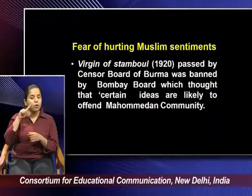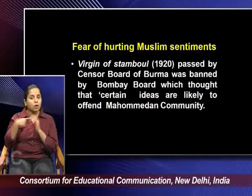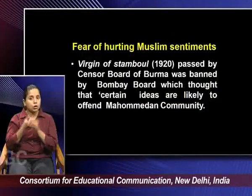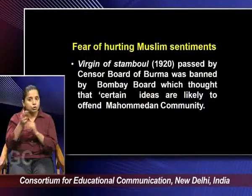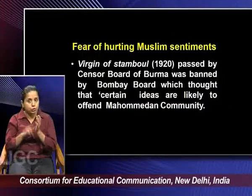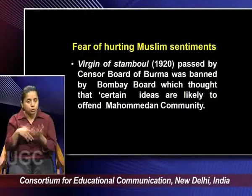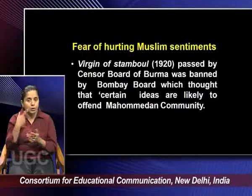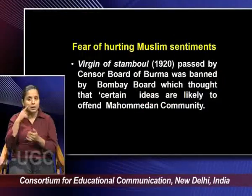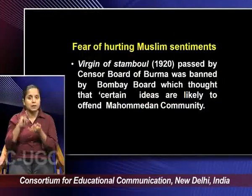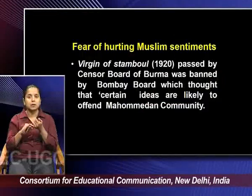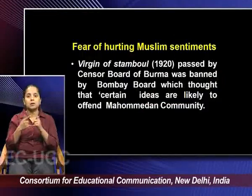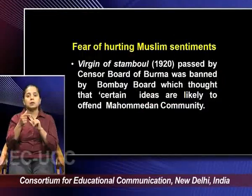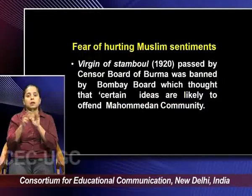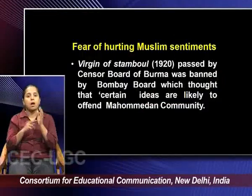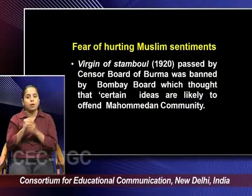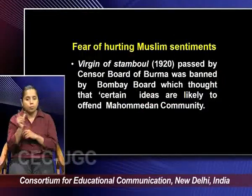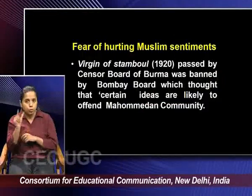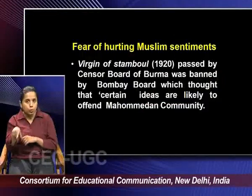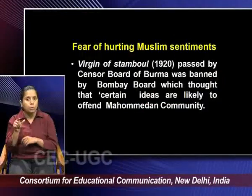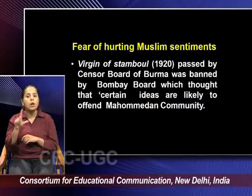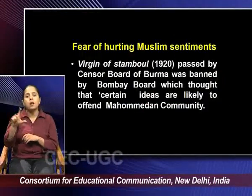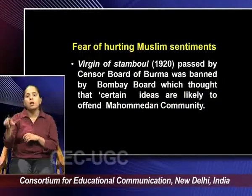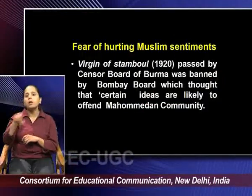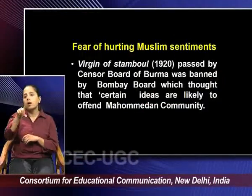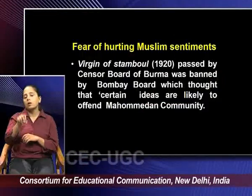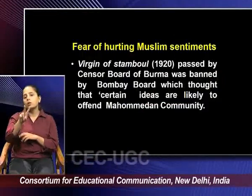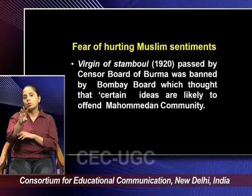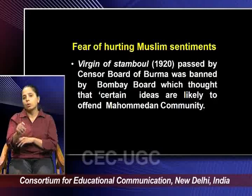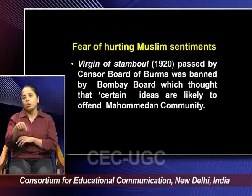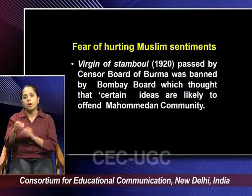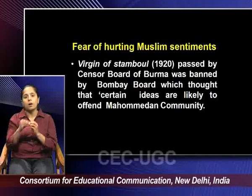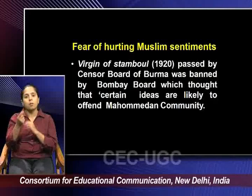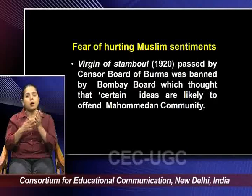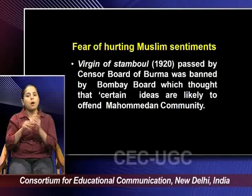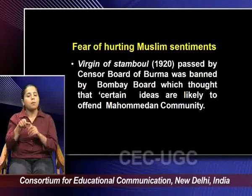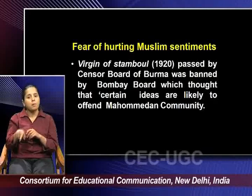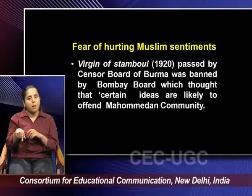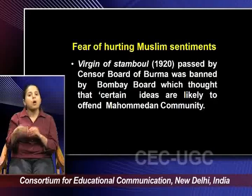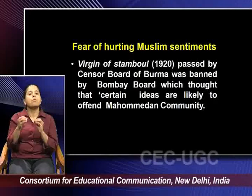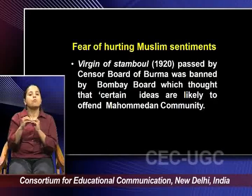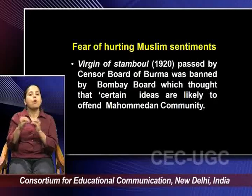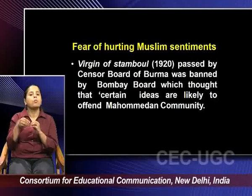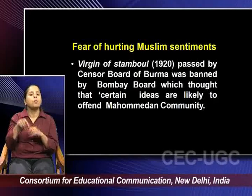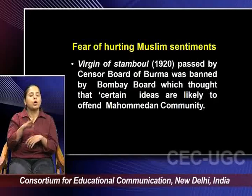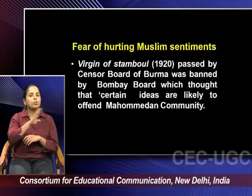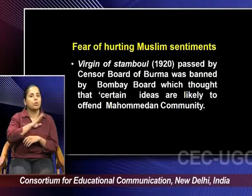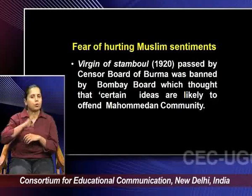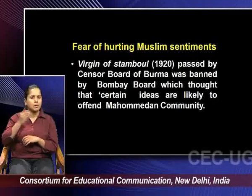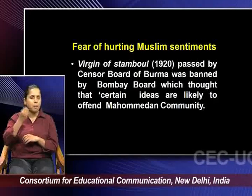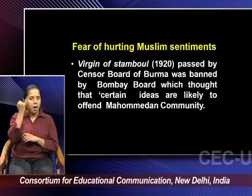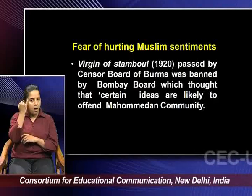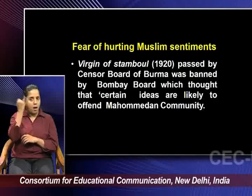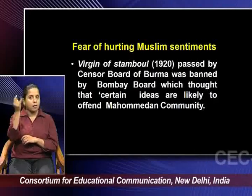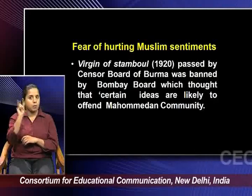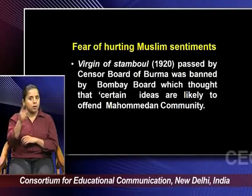Istanbul in 1920, passed by the censor board of Burma, was banned by the Bombay board, which thought that certain ideas are likely